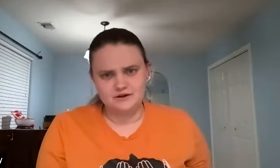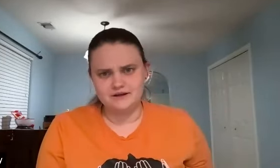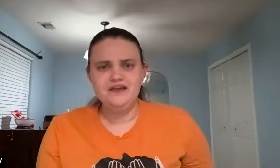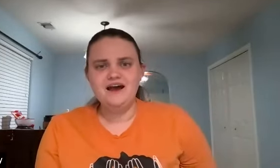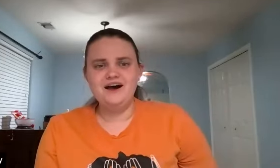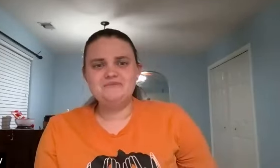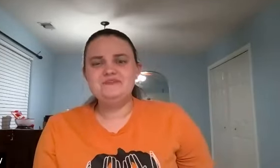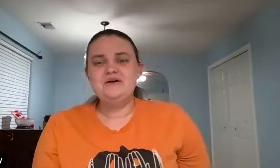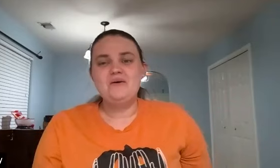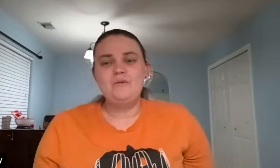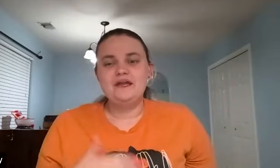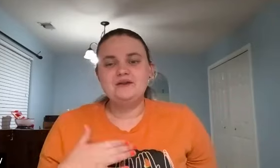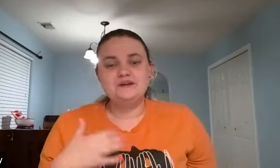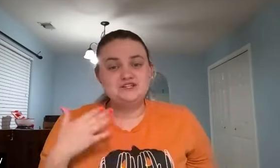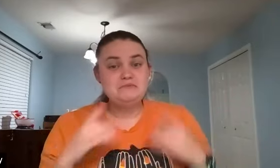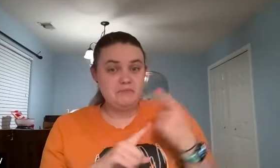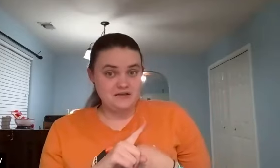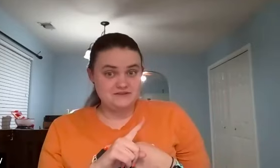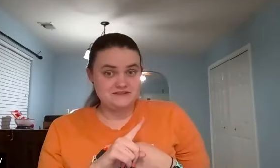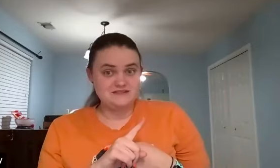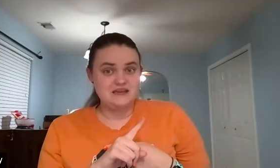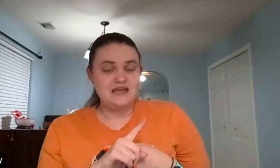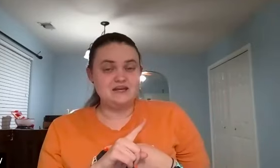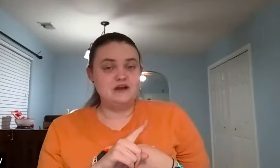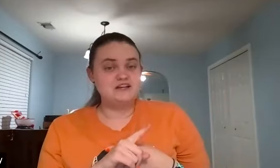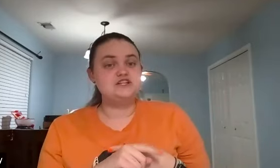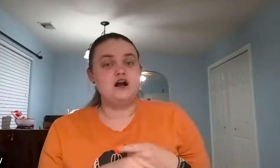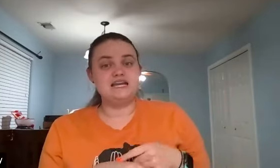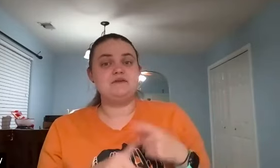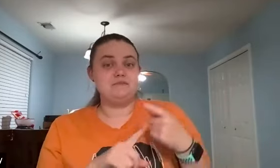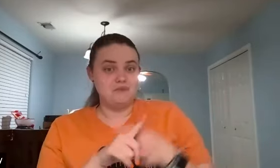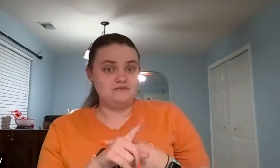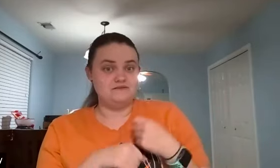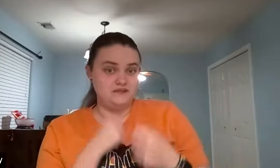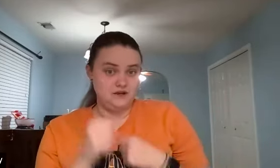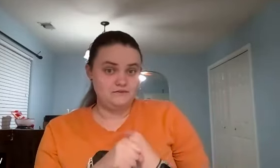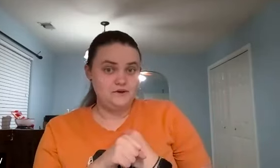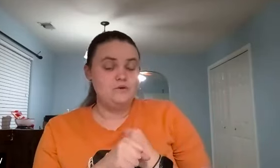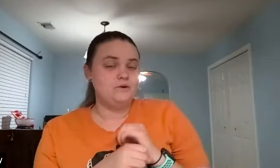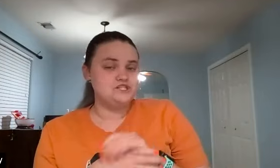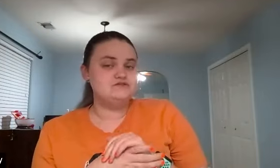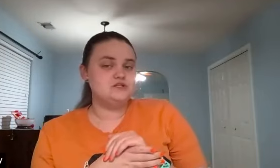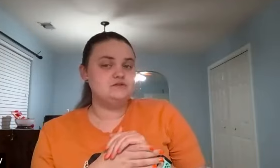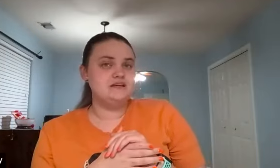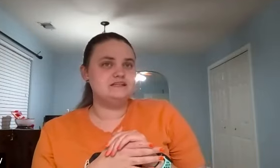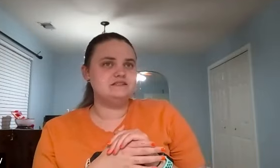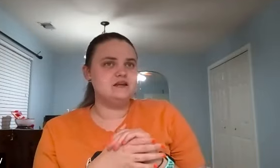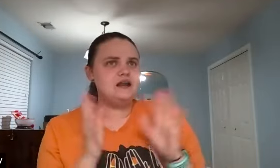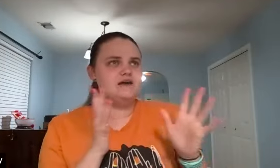sorry. When we do months and you're actually talking about the month of the year, what you do is not